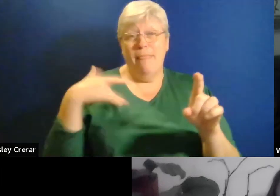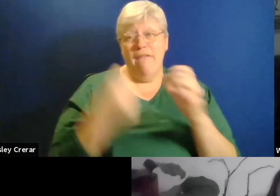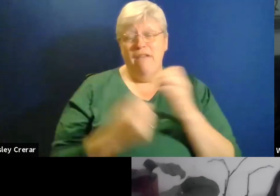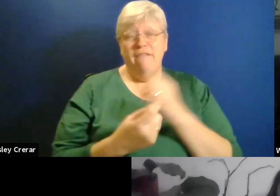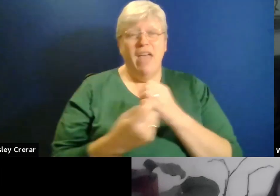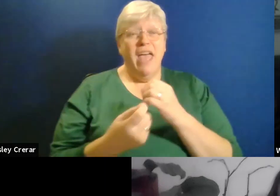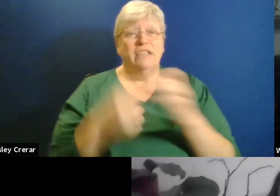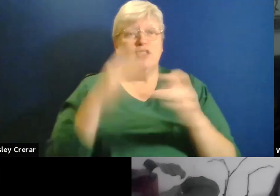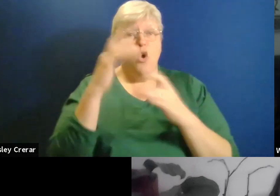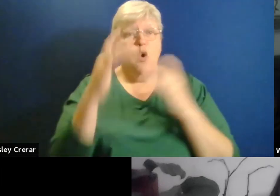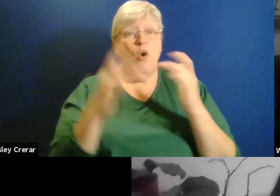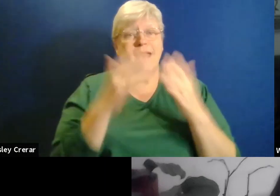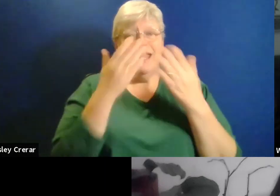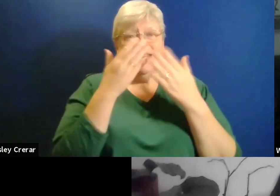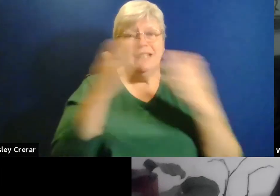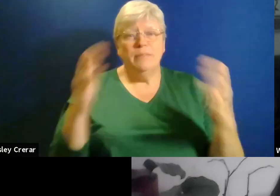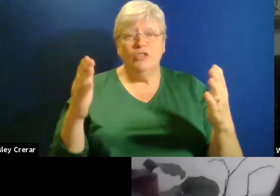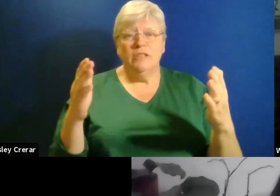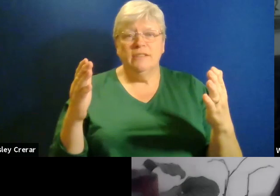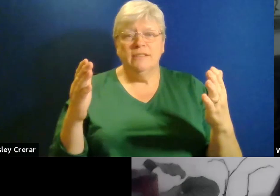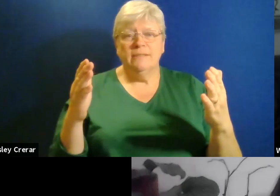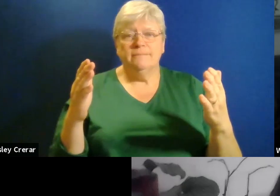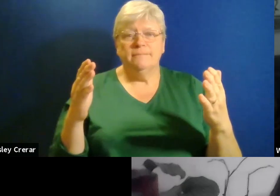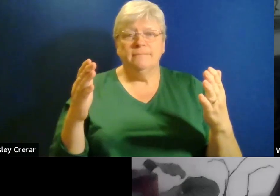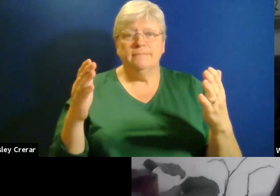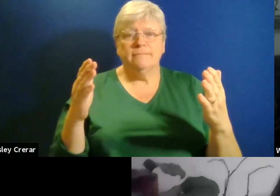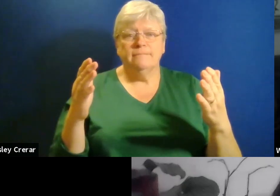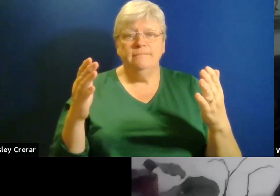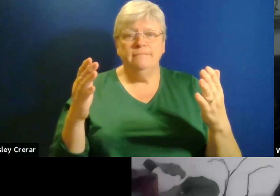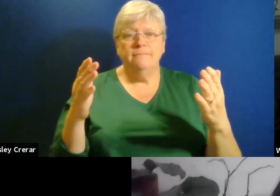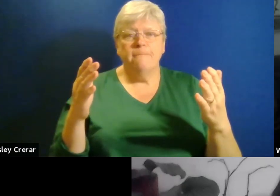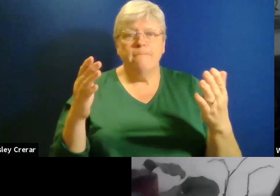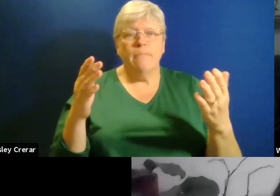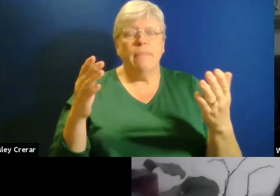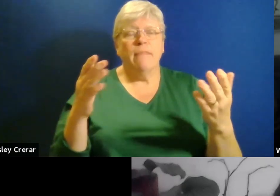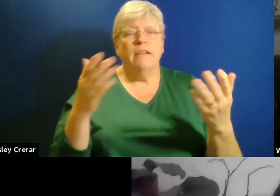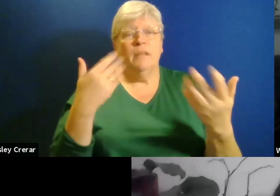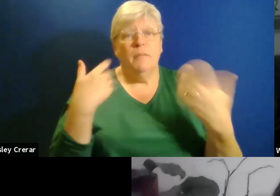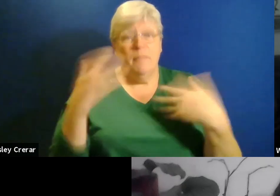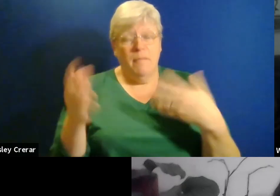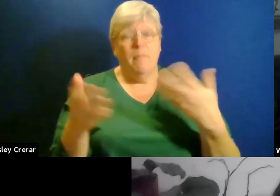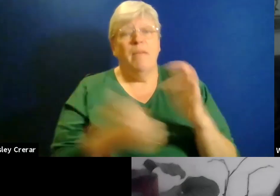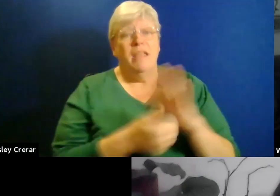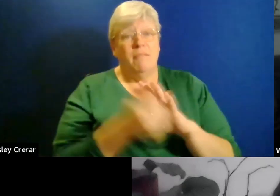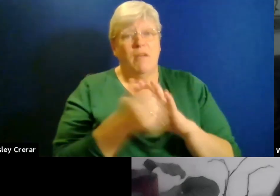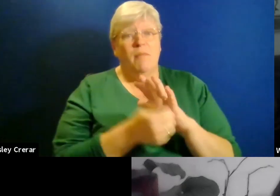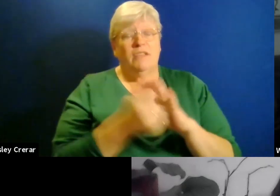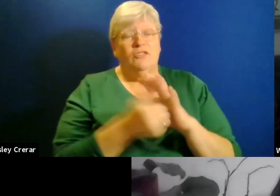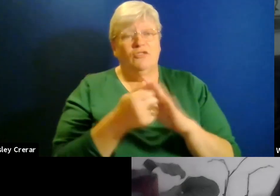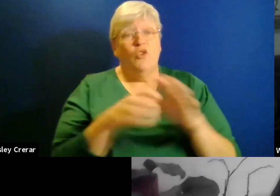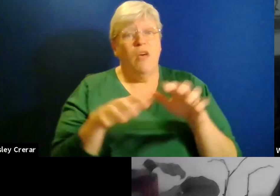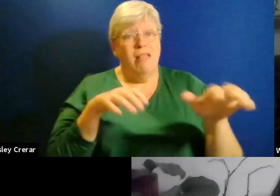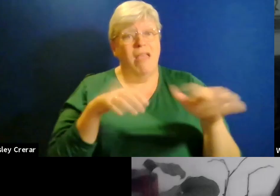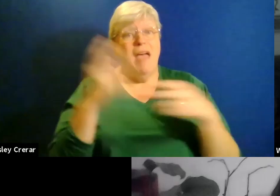online exhibitions. So tonight we've got five acts that have all been published on the Leopard Arts website in some form or